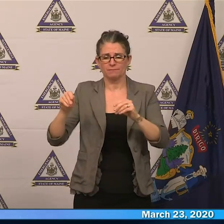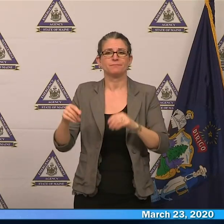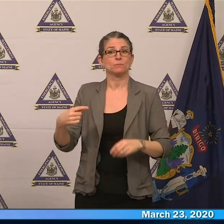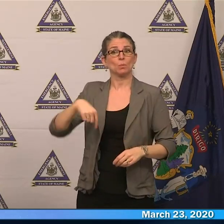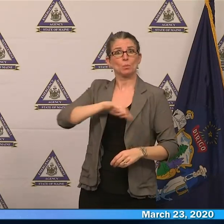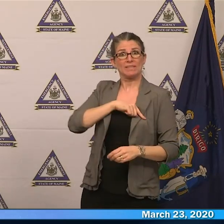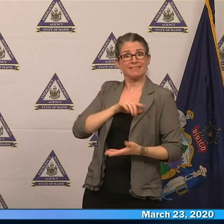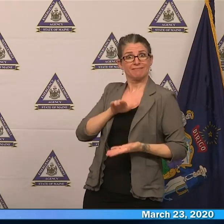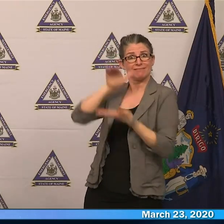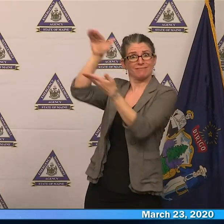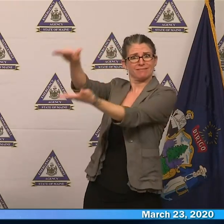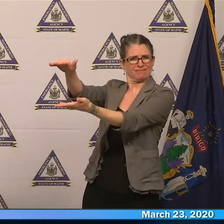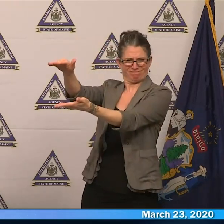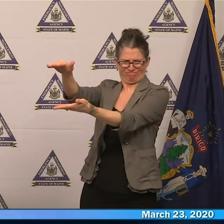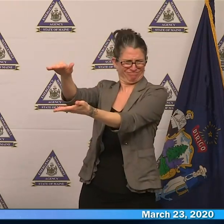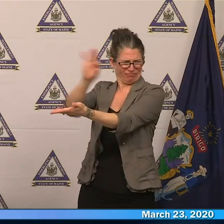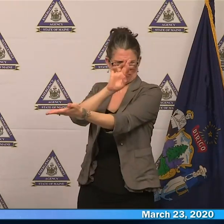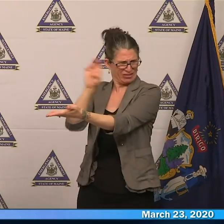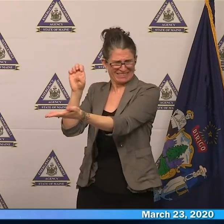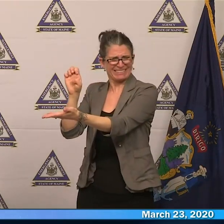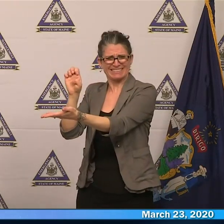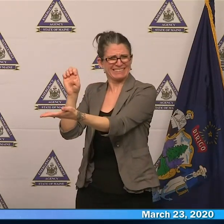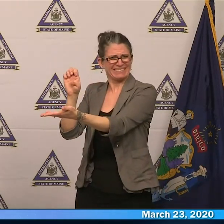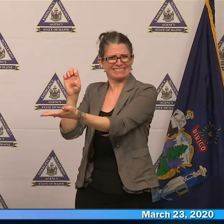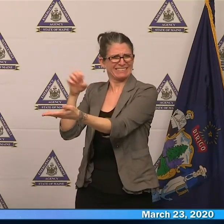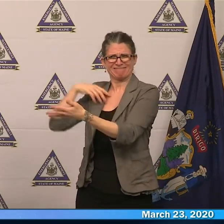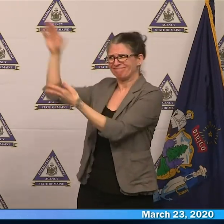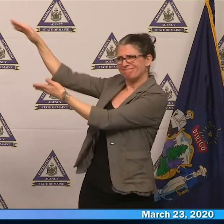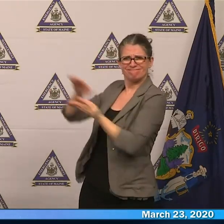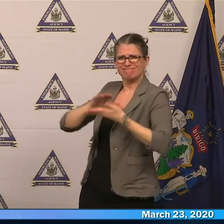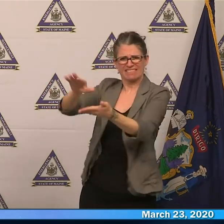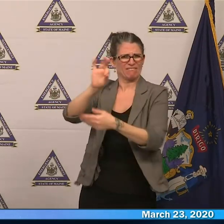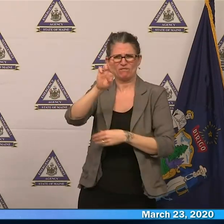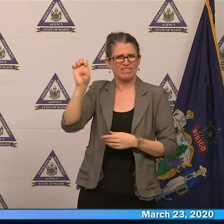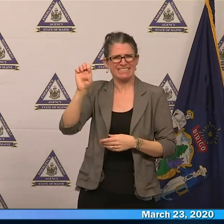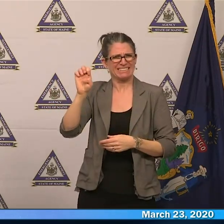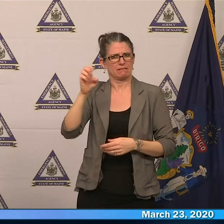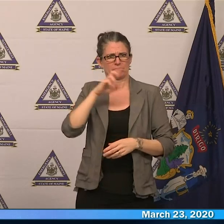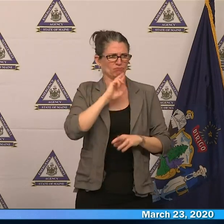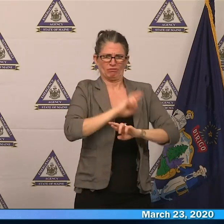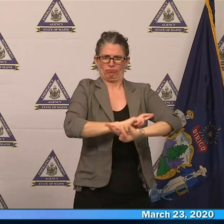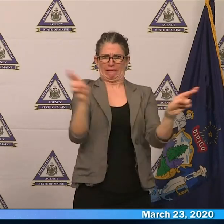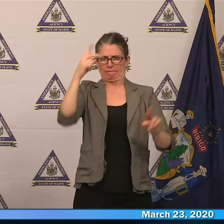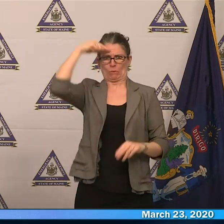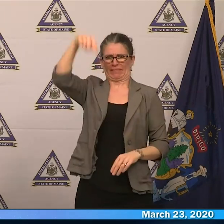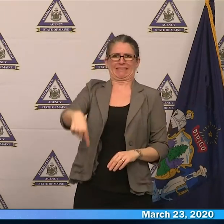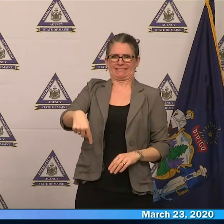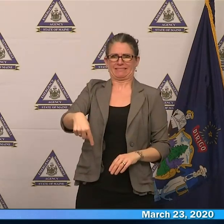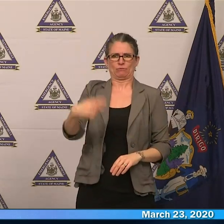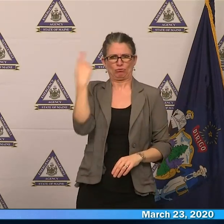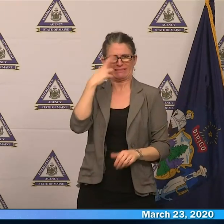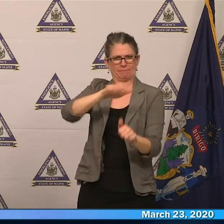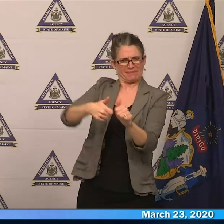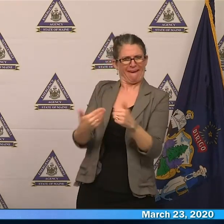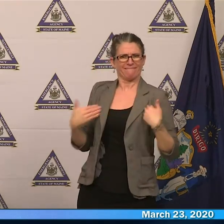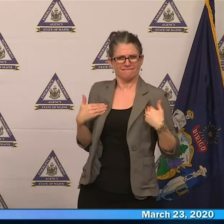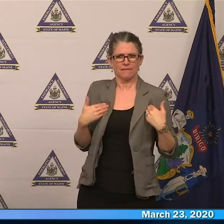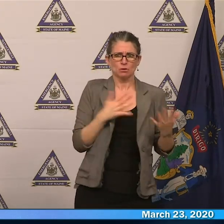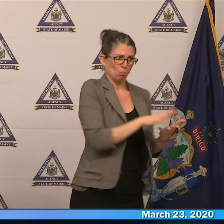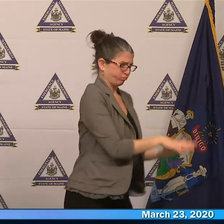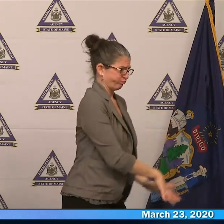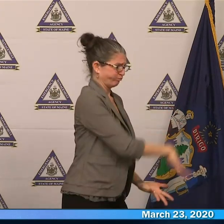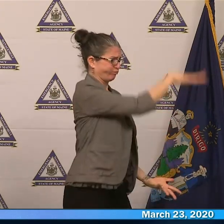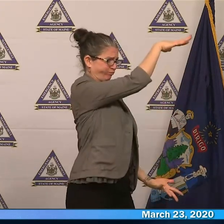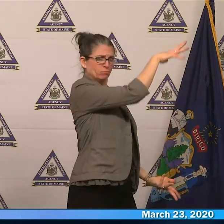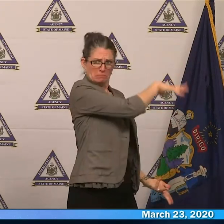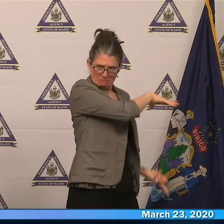as a public health agency. So right at the top, I just want to be very clear. No one, no entity, whether they be a hospital,